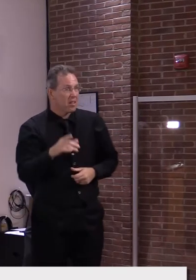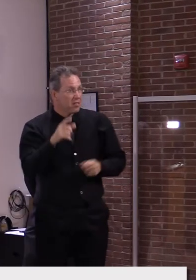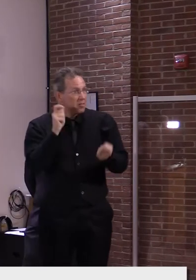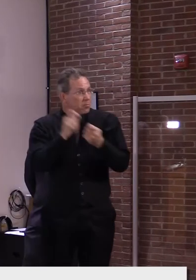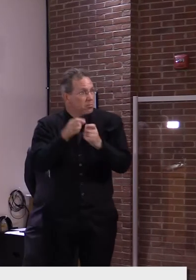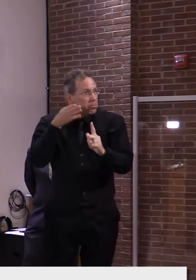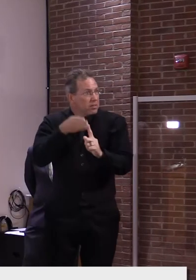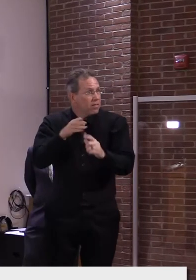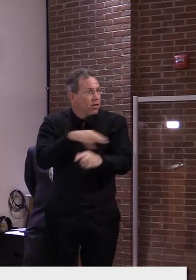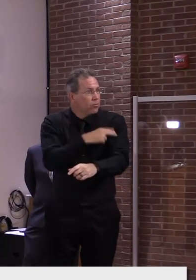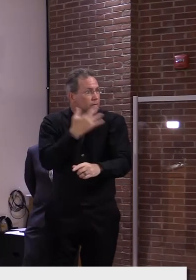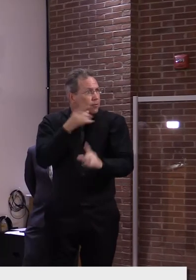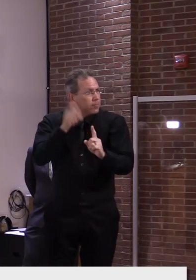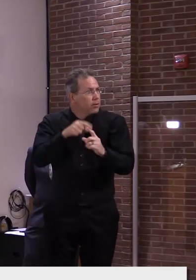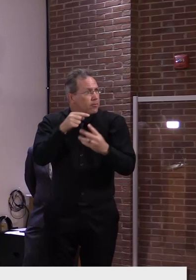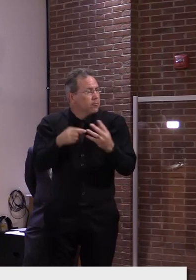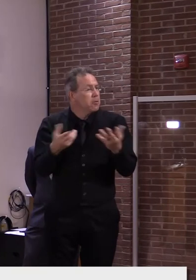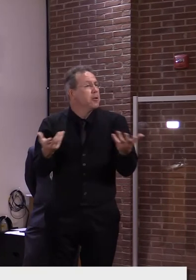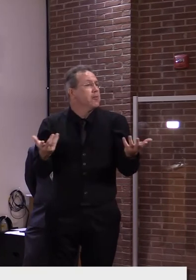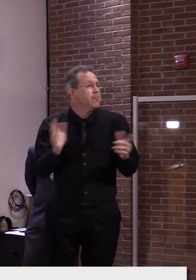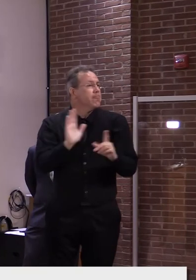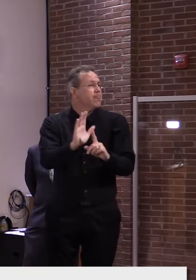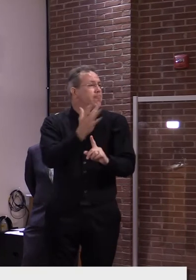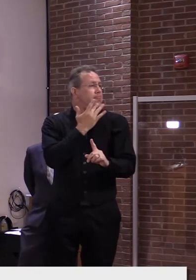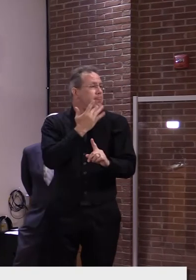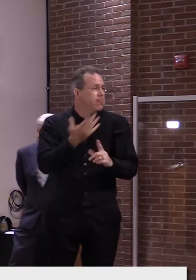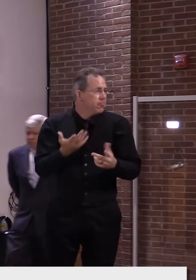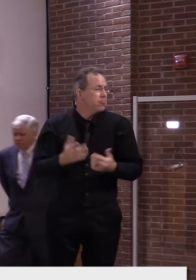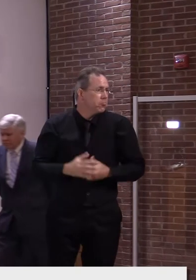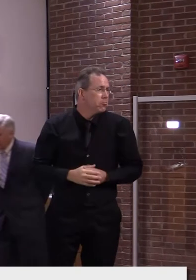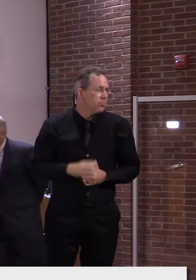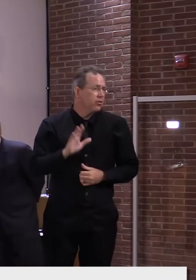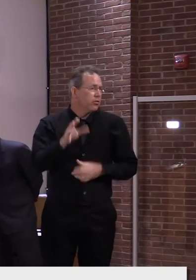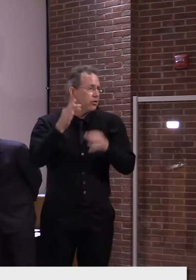but that is their province to be able to do that.